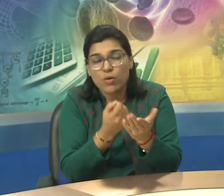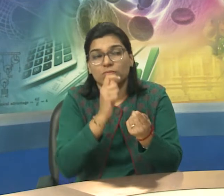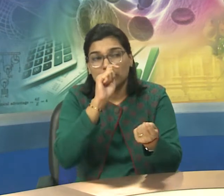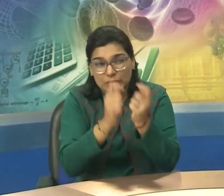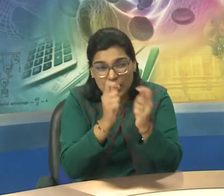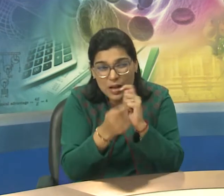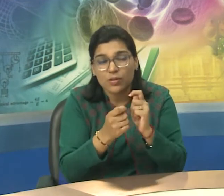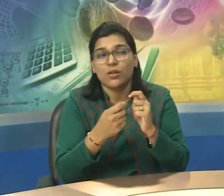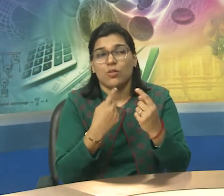things